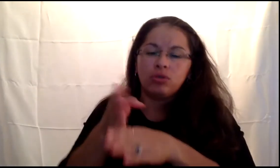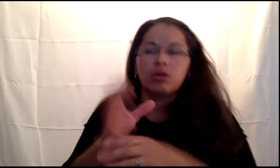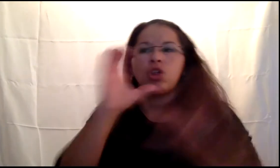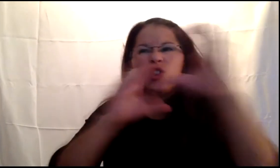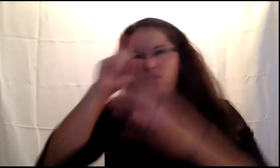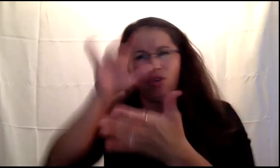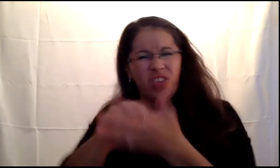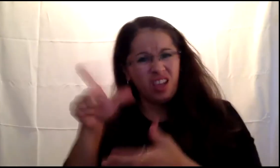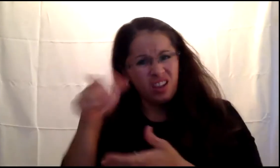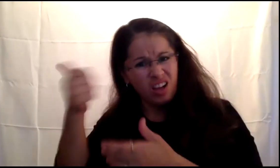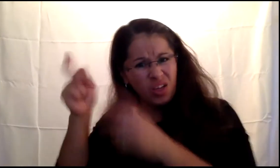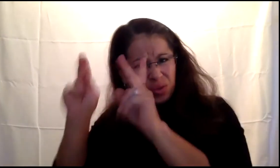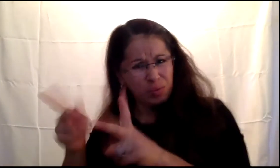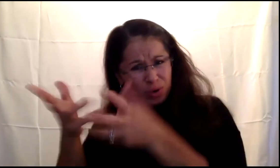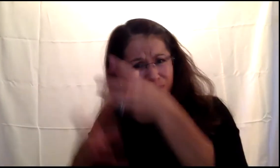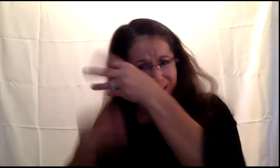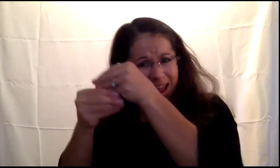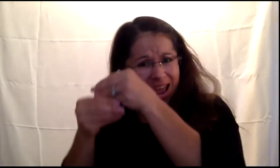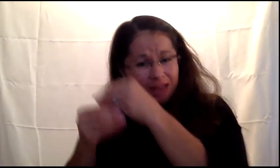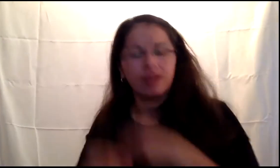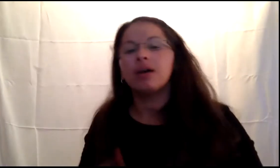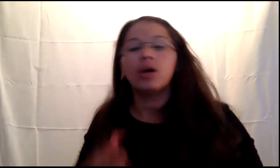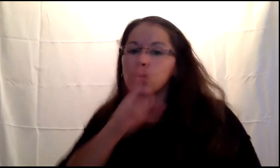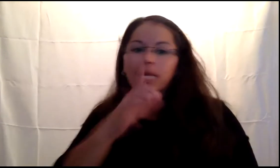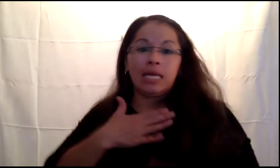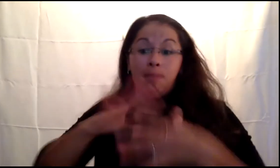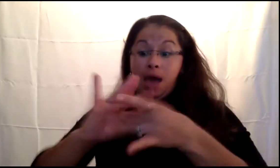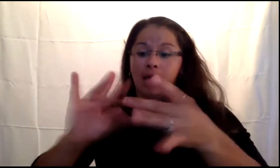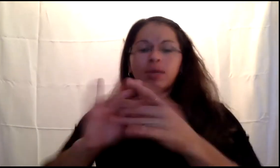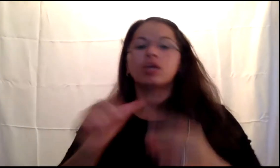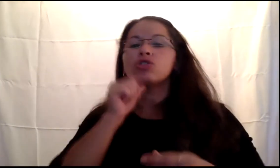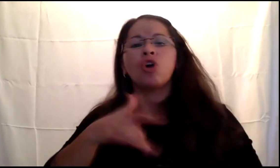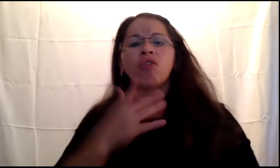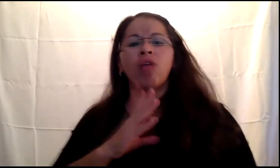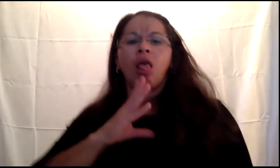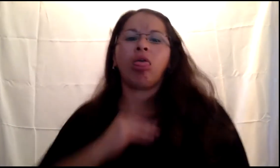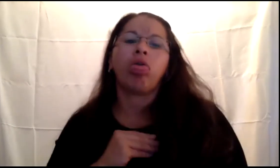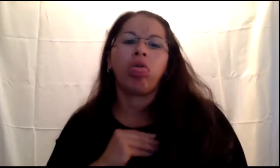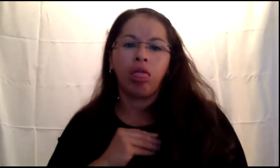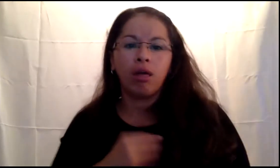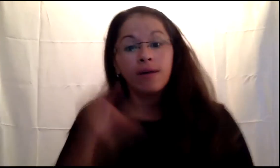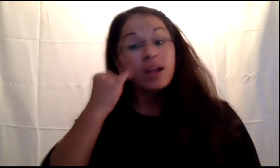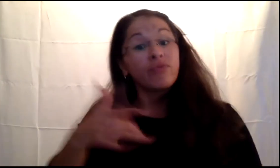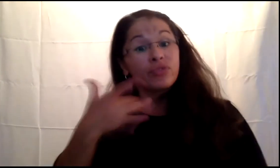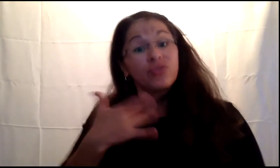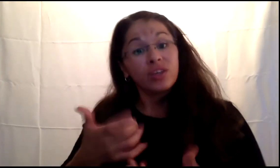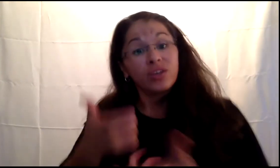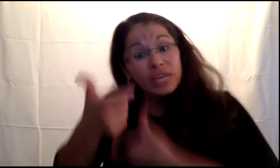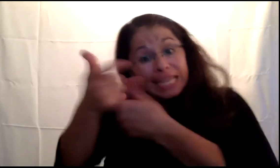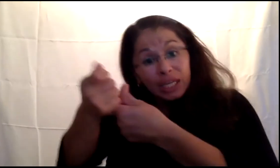that? My message is, don't get discouraged. If you have that interest, go for it, but recognize there may